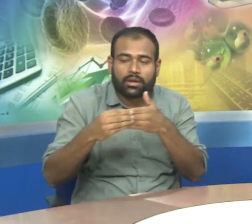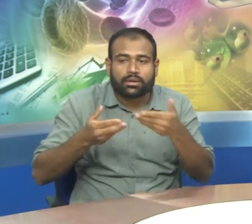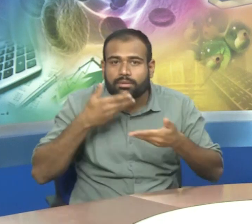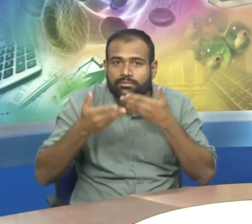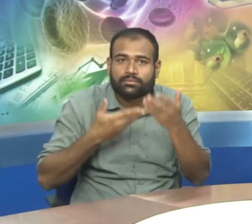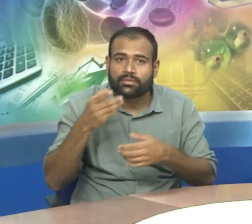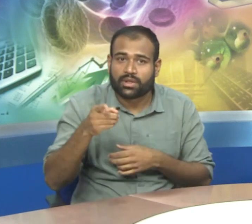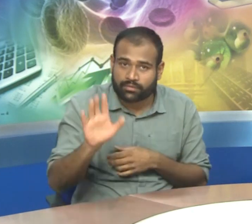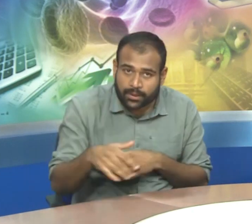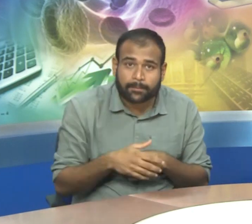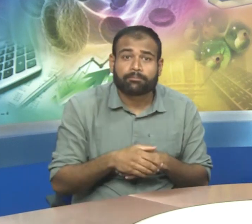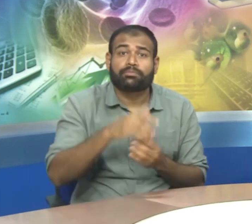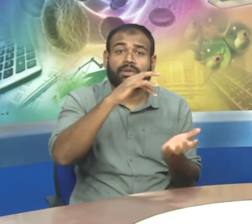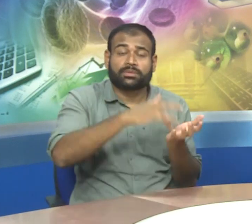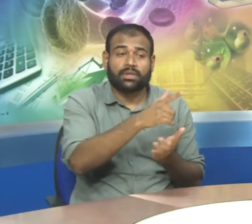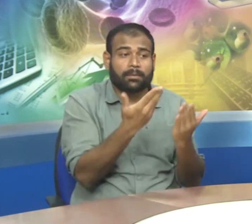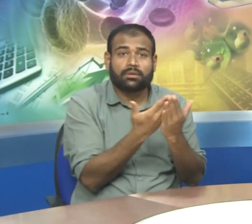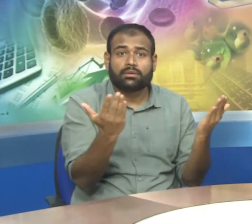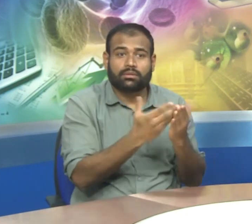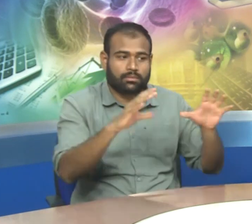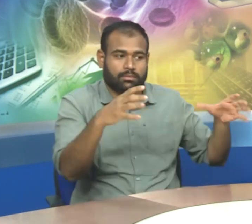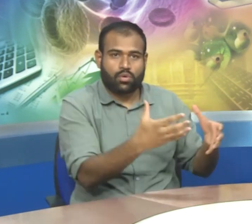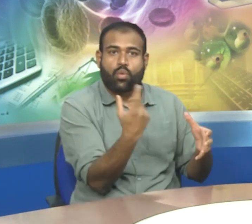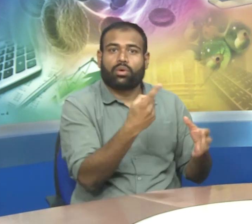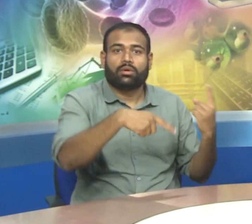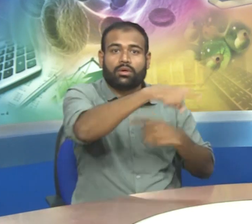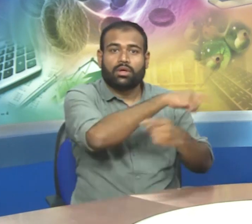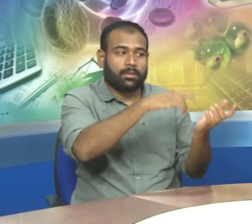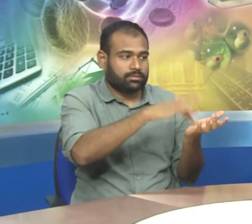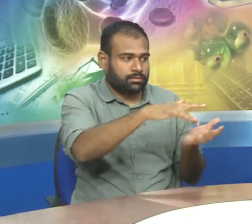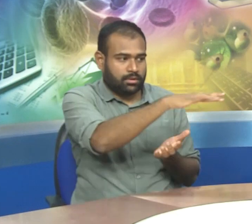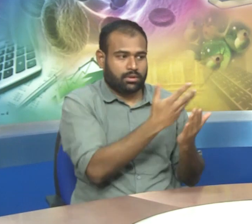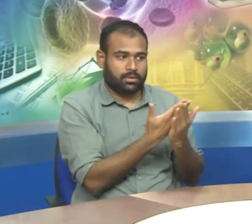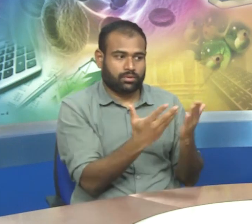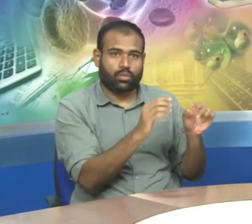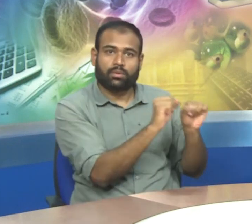availability of card catalog or computer terminal for OPAC.